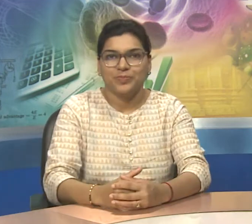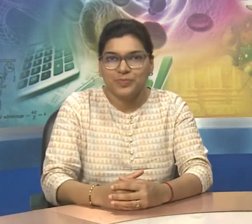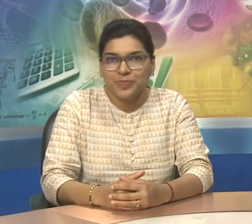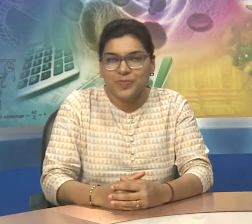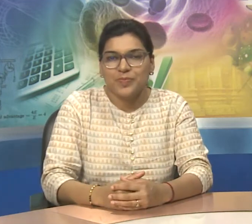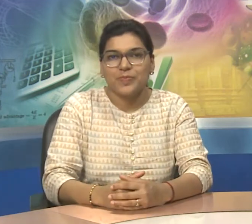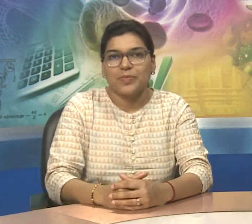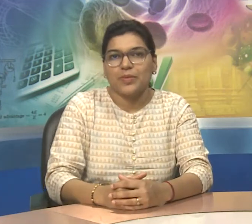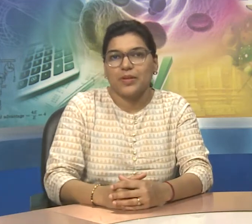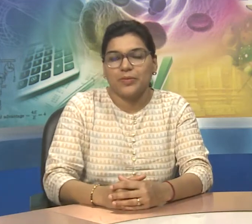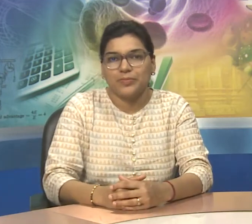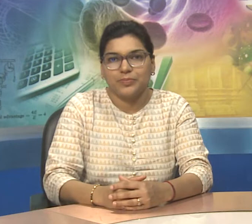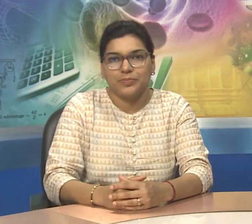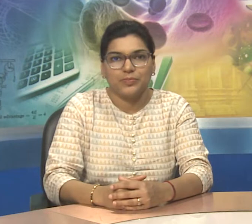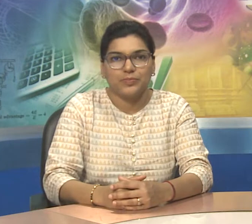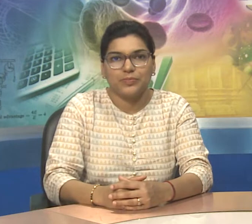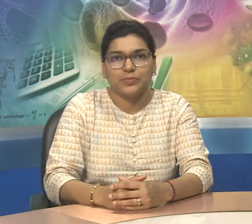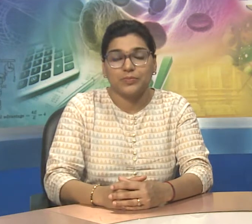state. Let's begin with part 1.